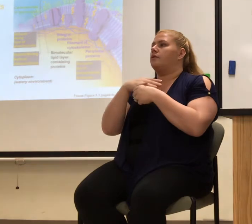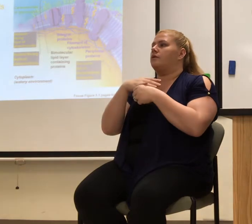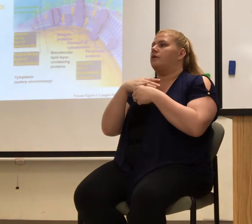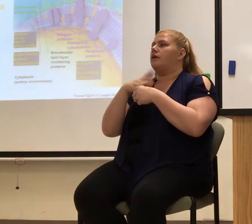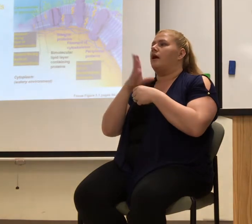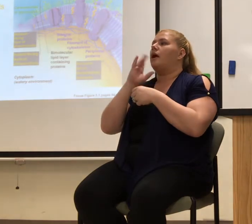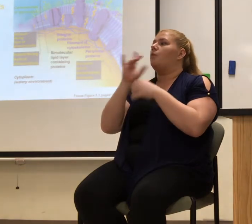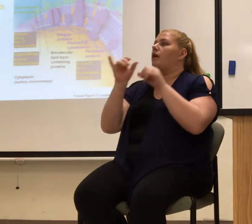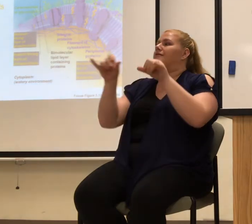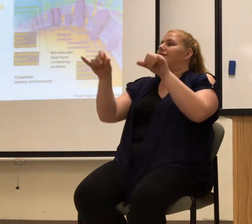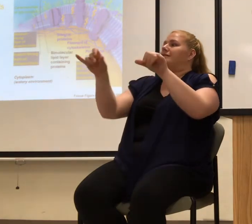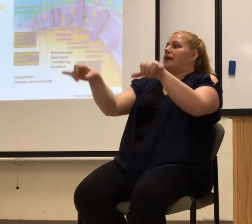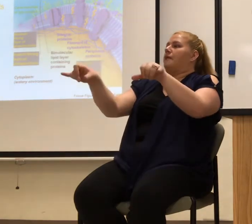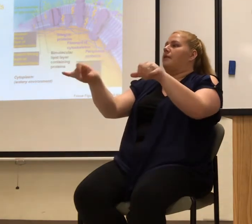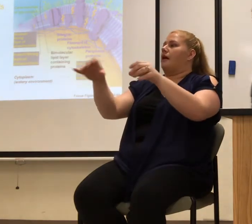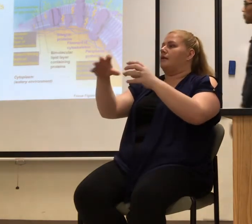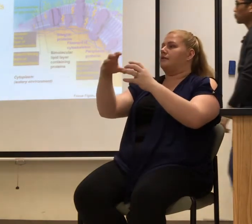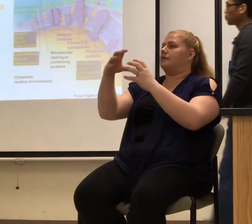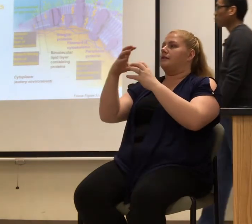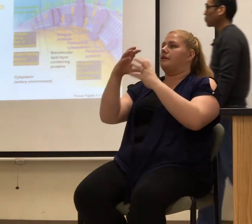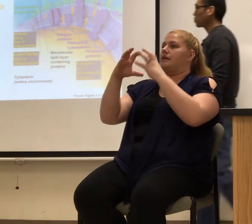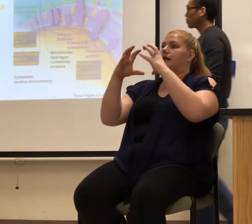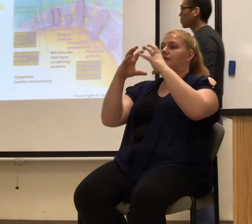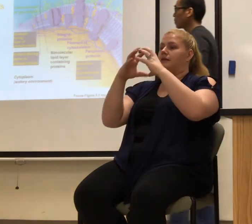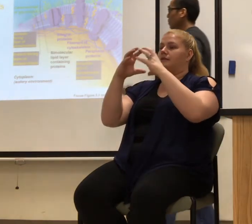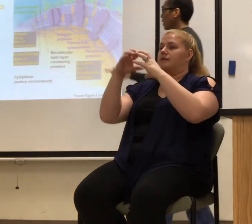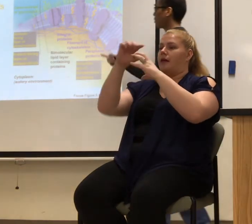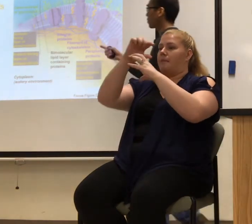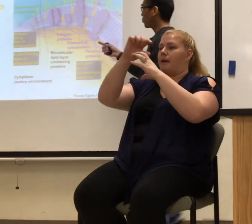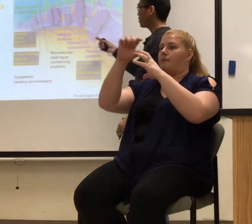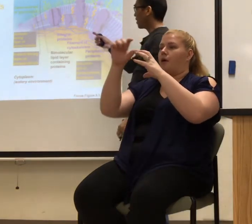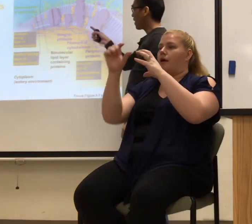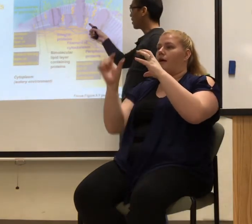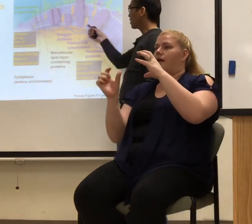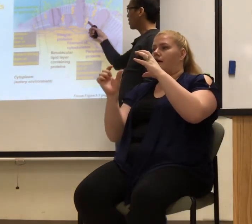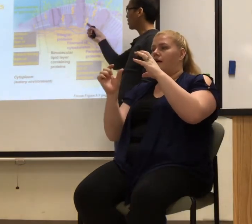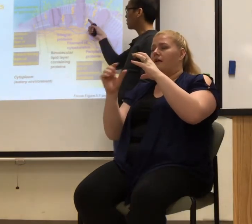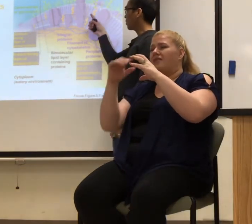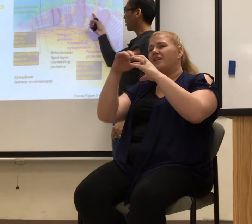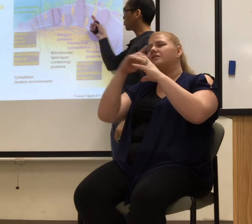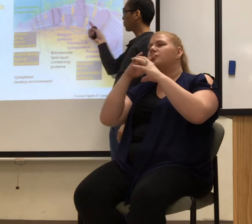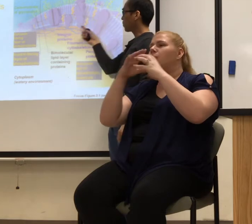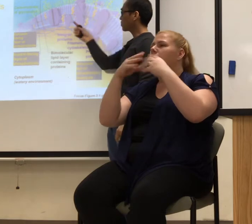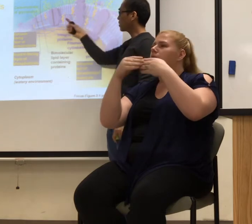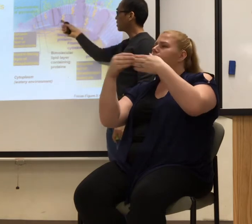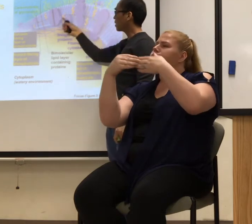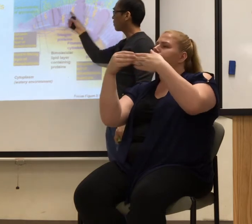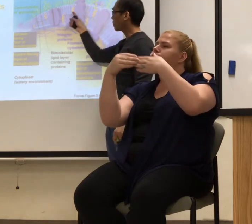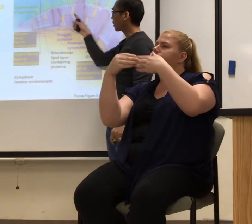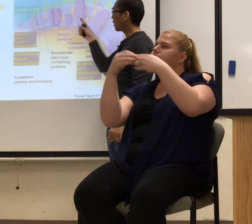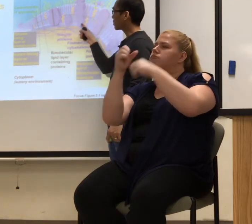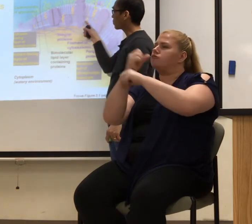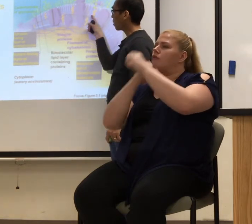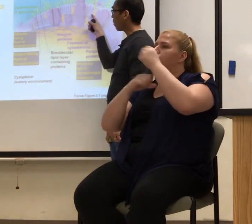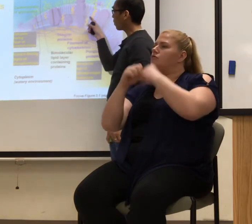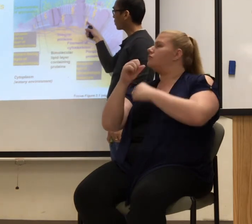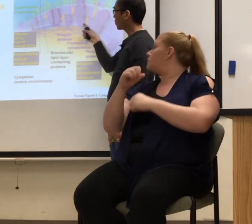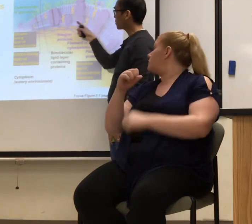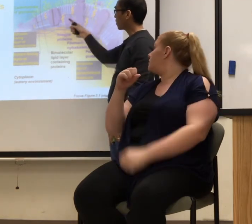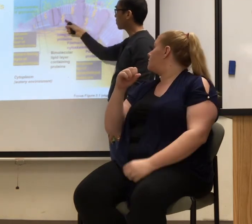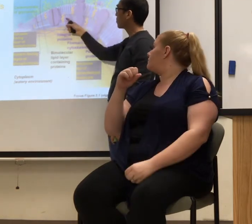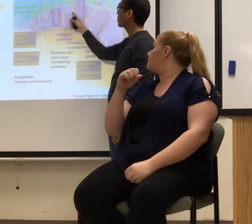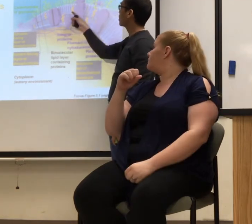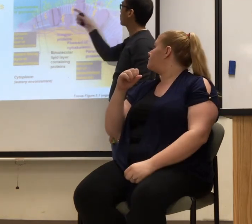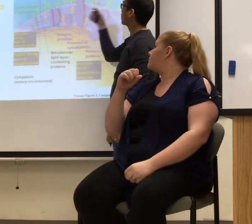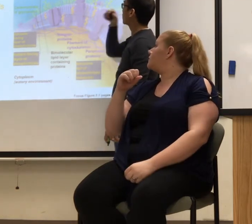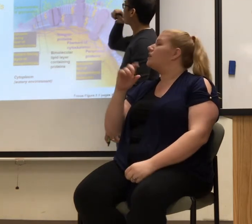cell membrane because it's a very fluid structure. Hard to appreciate that in a still picture. There's these cholesterol